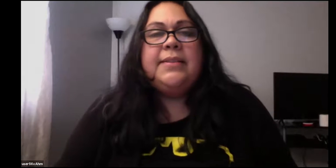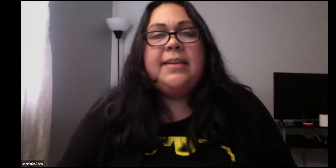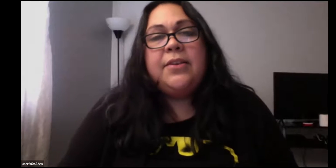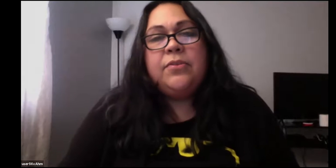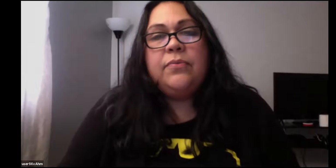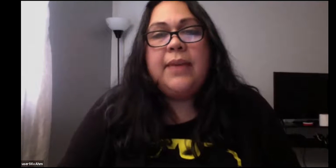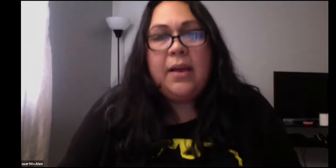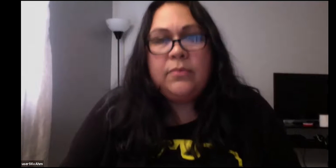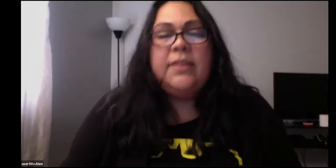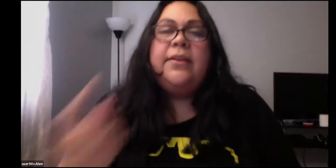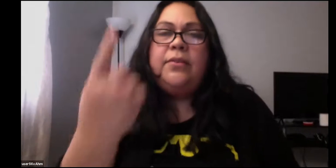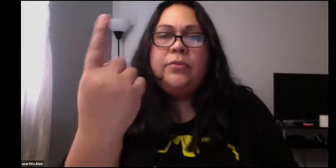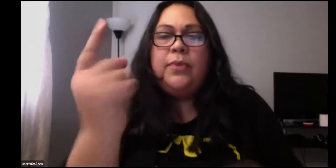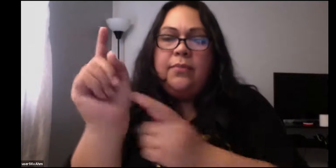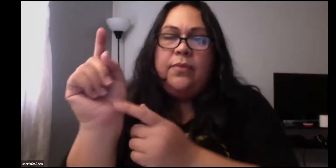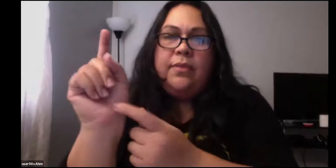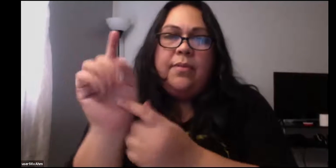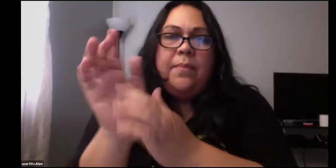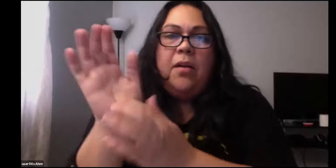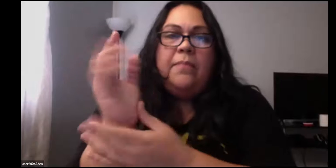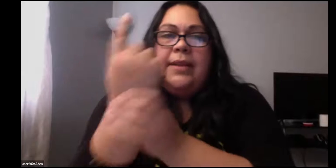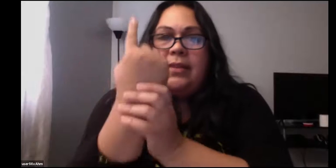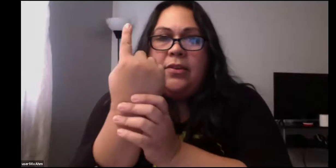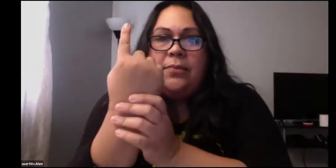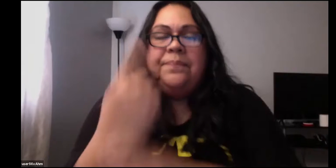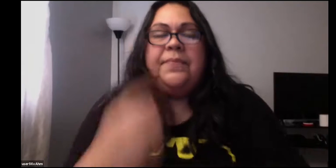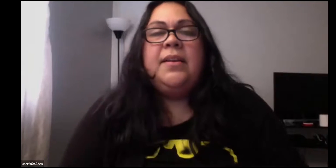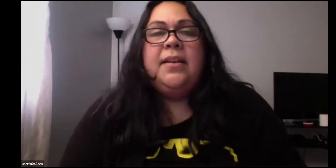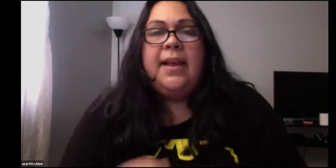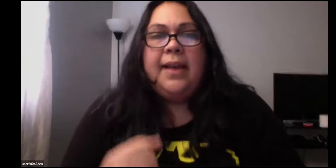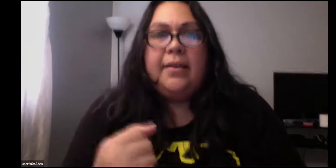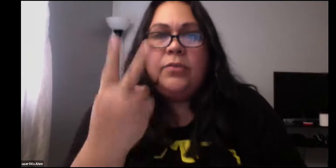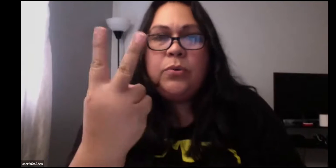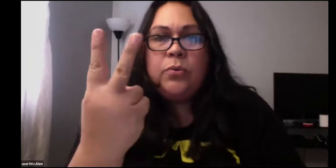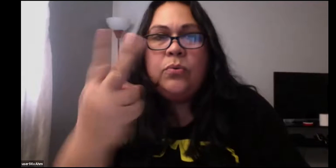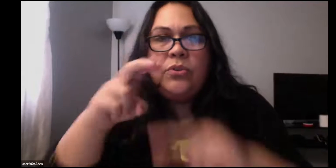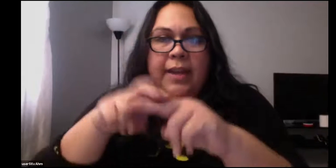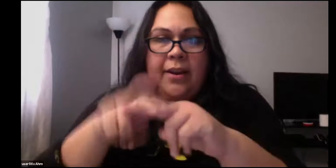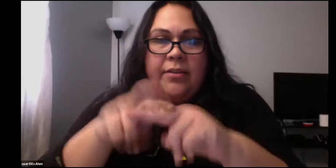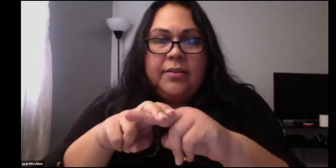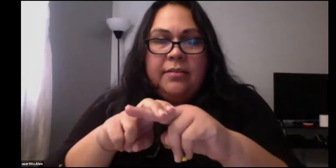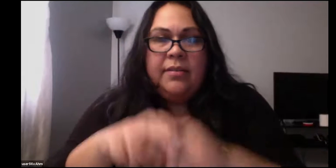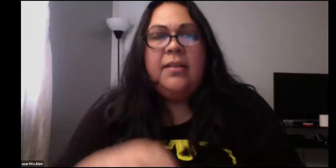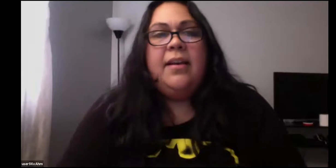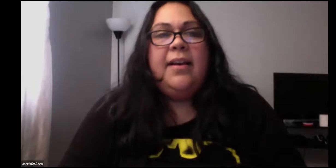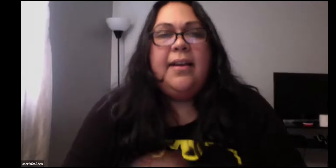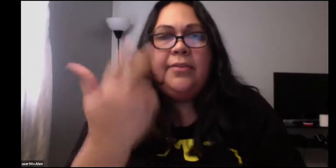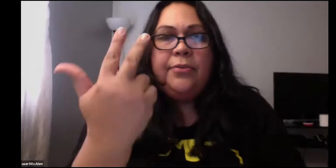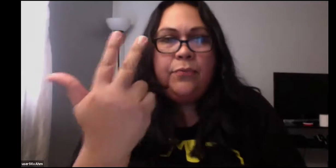that you count, then you do it with the palm facing you. Like 2 chairs,